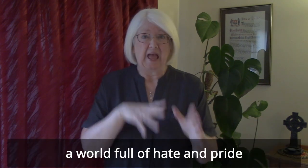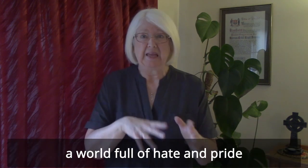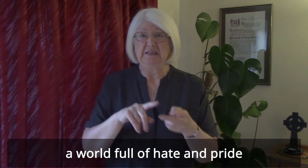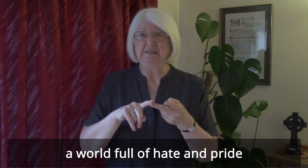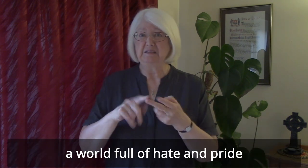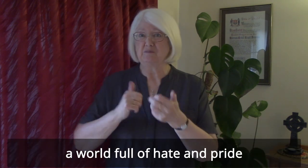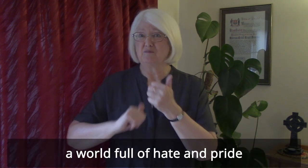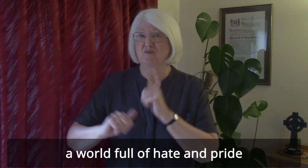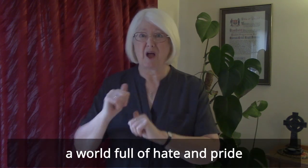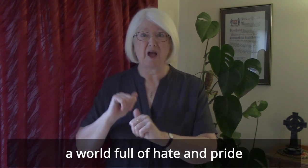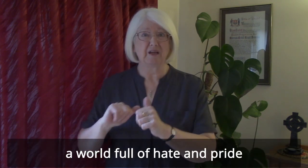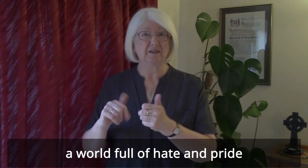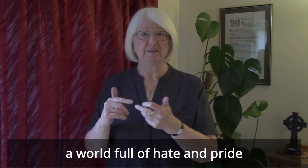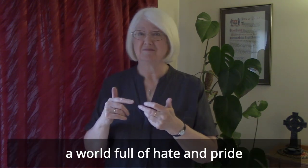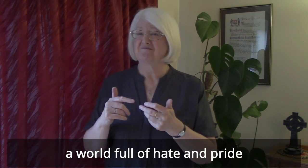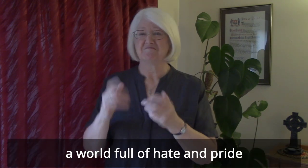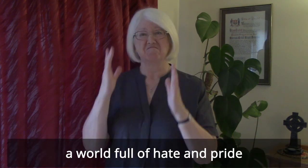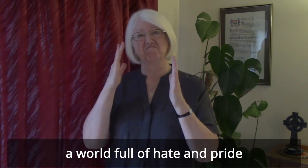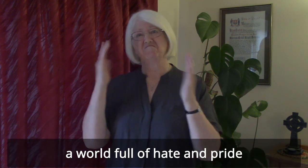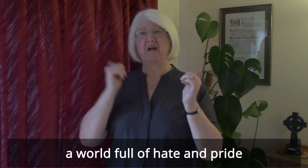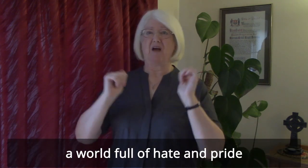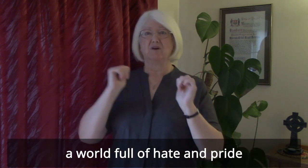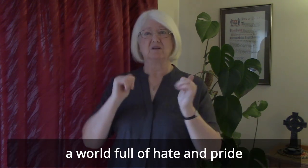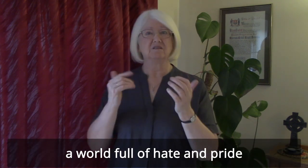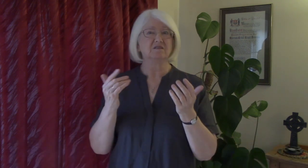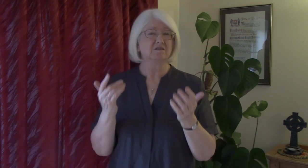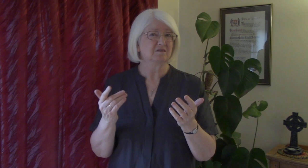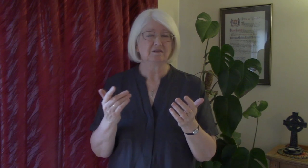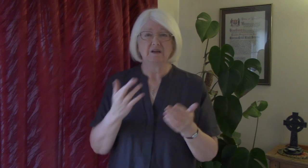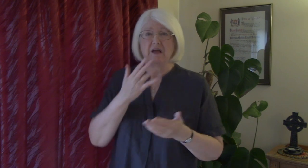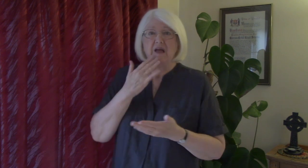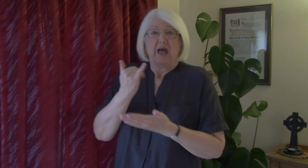a world full of hate and pride,